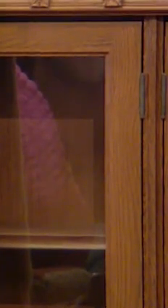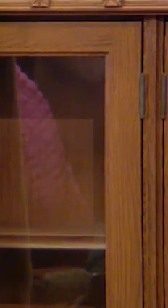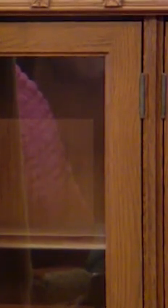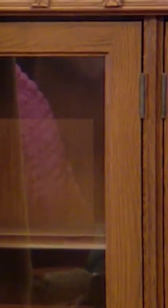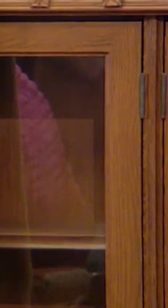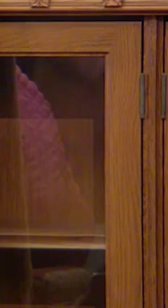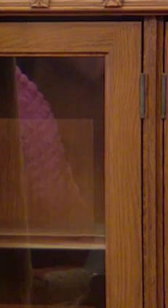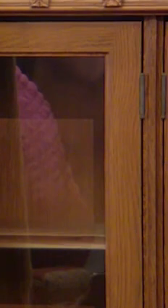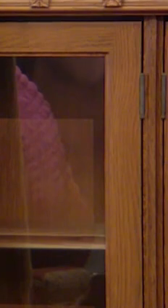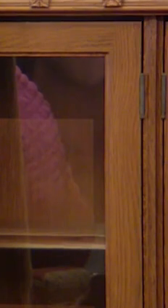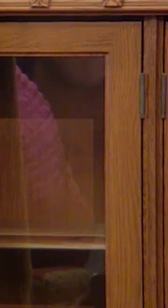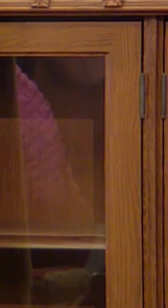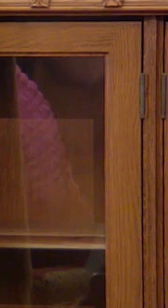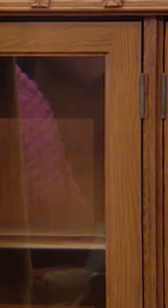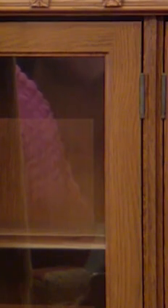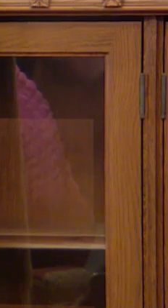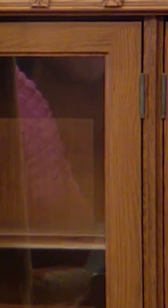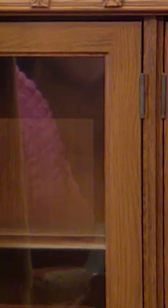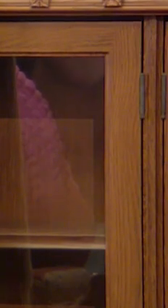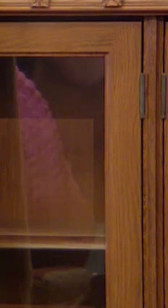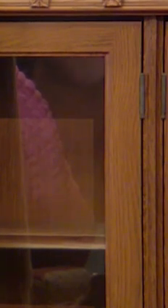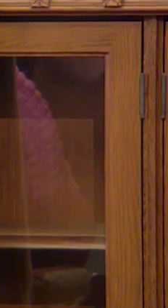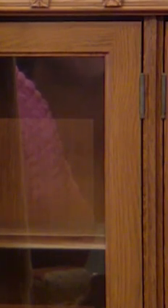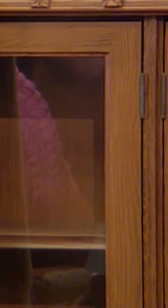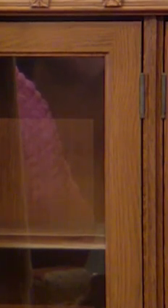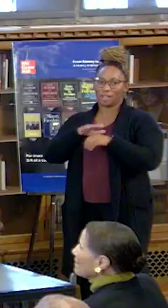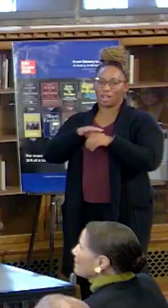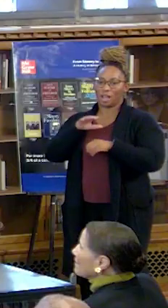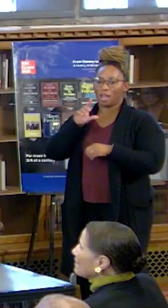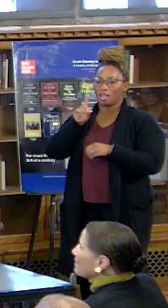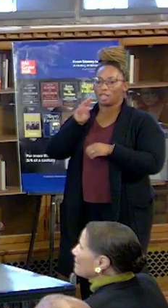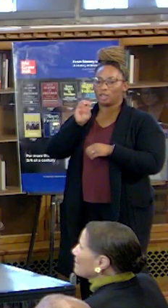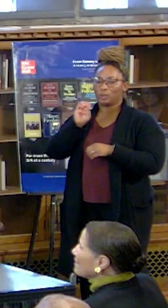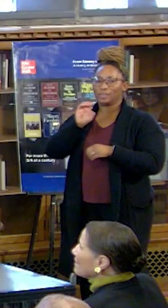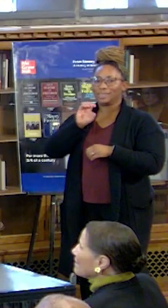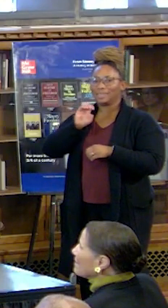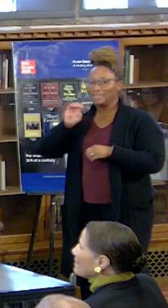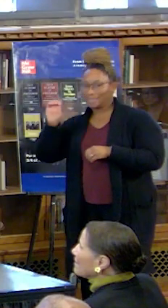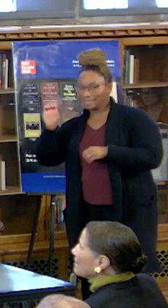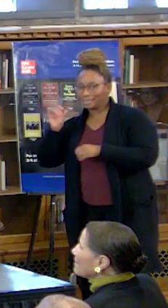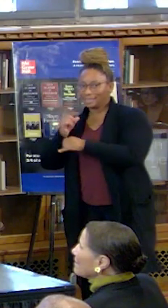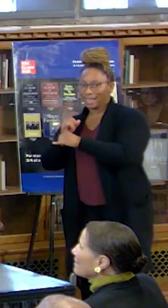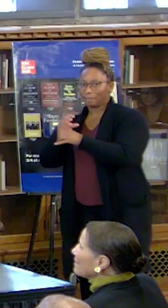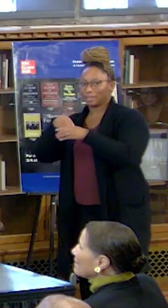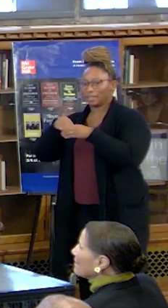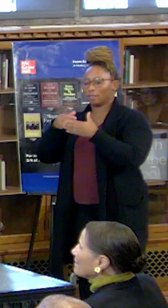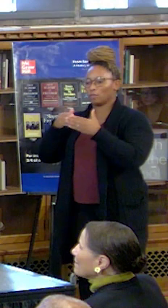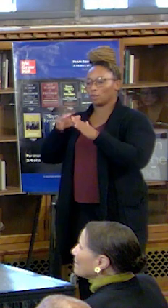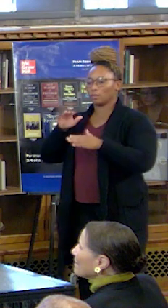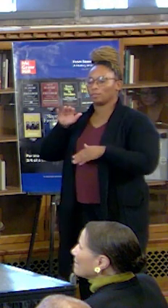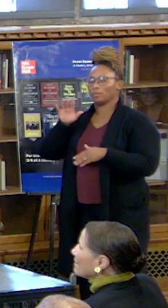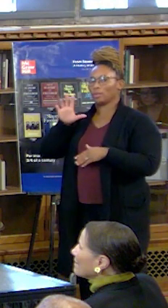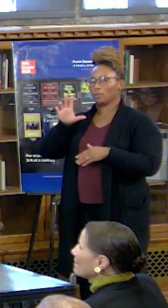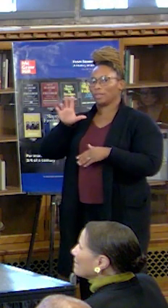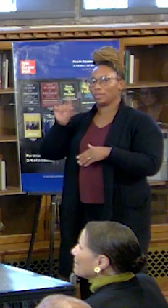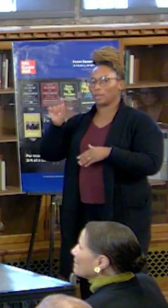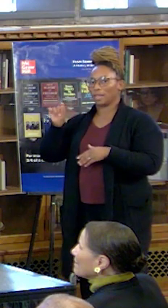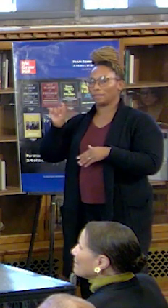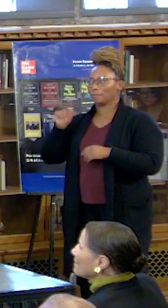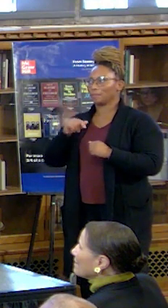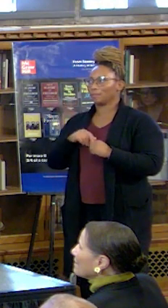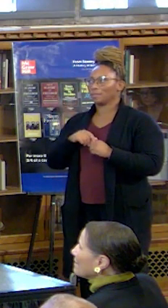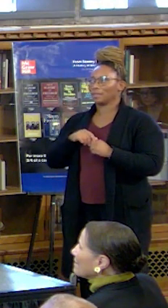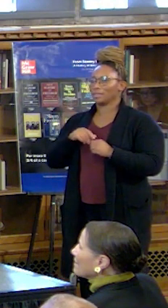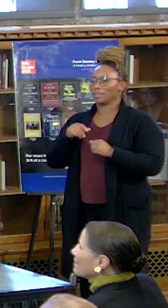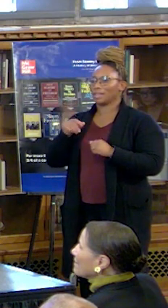Times magazine hanging in my office on Dukes East Campus in 320 classroom building okay now I'm going to do